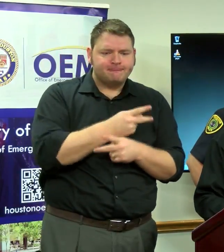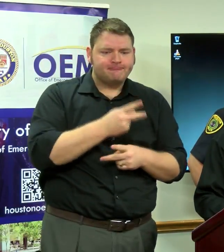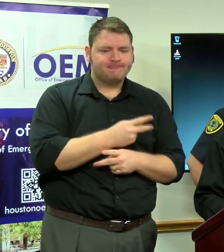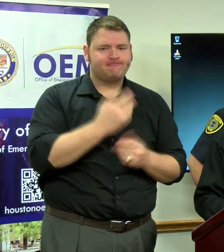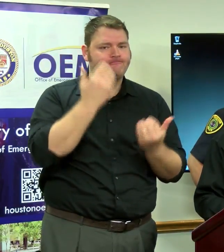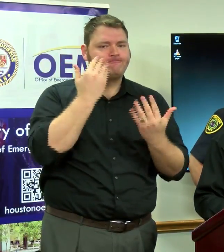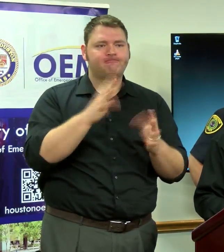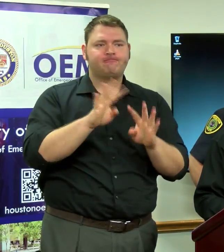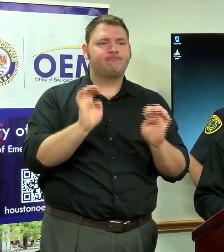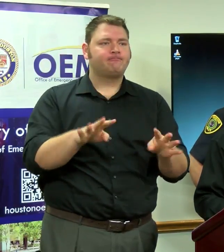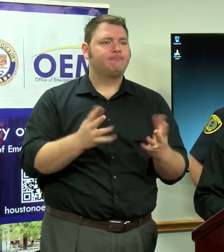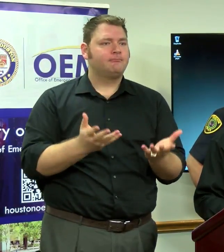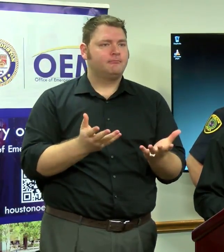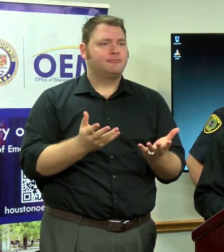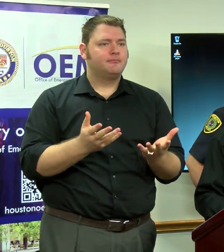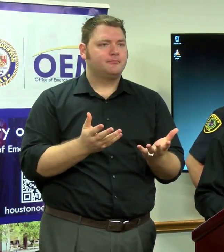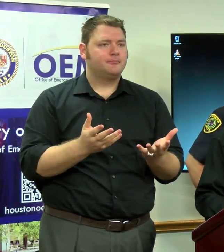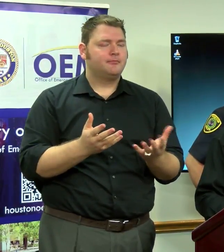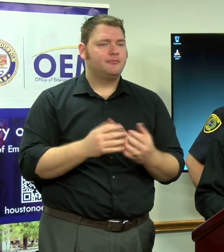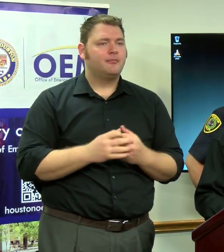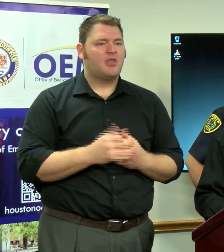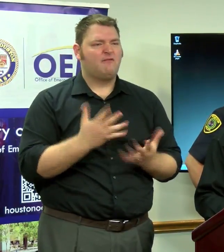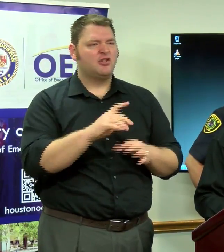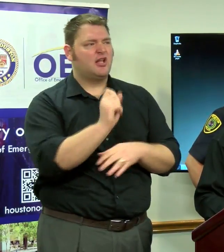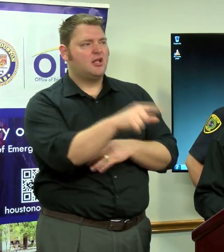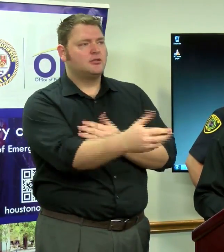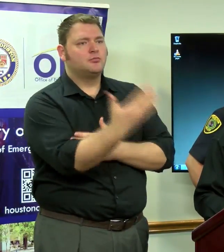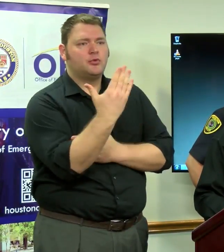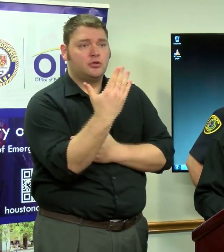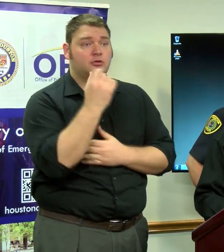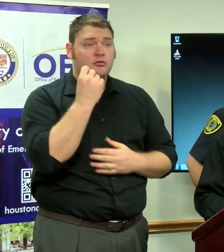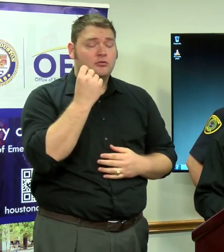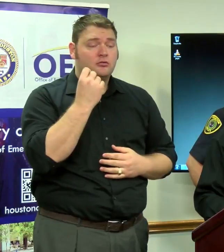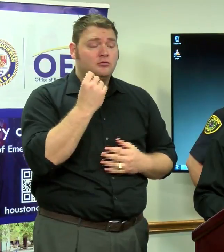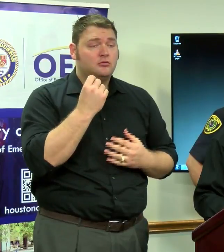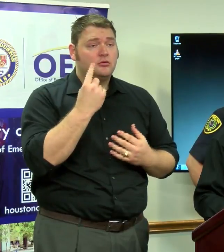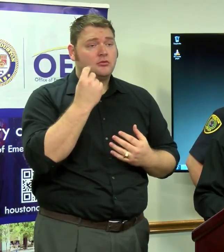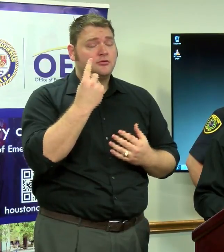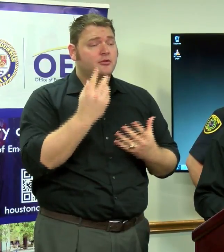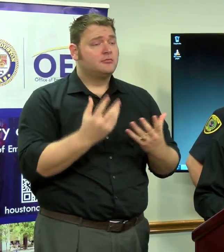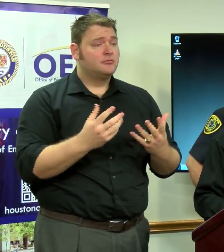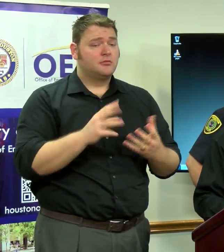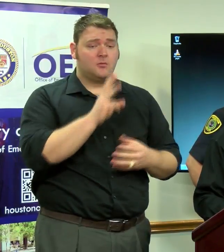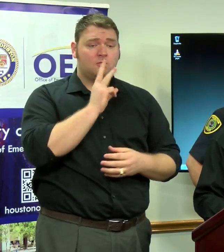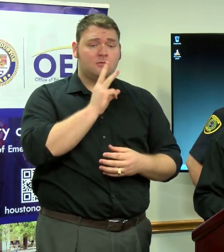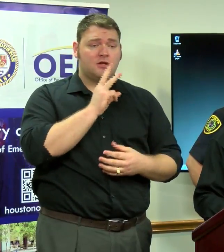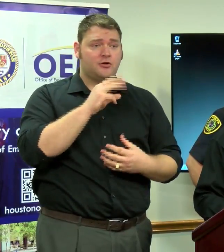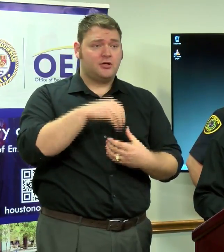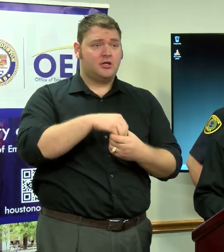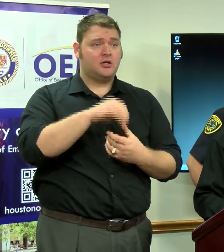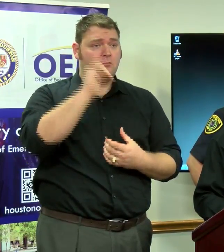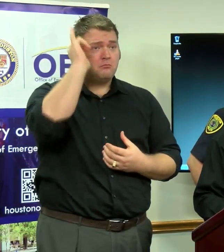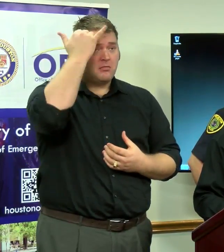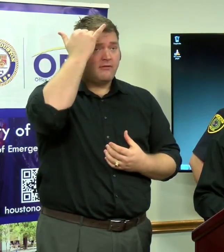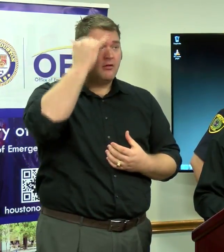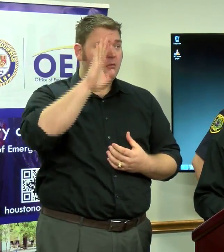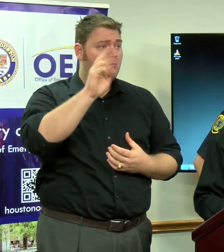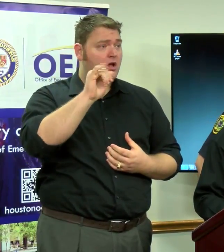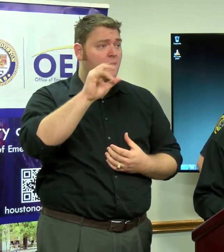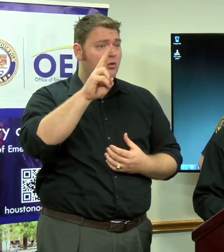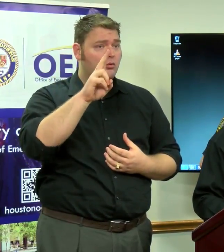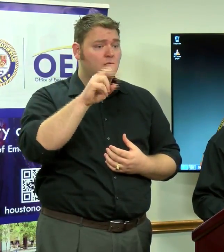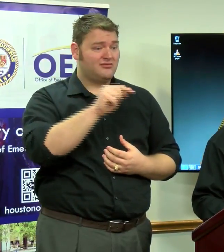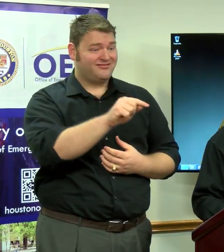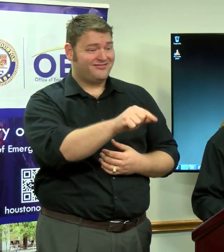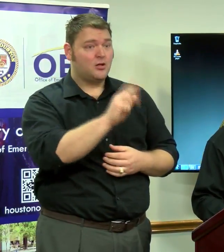not specify at that time. But the water is but water in the Buffalo Bayou is not going to be